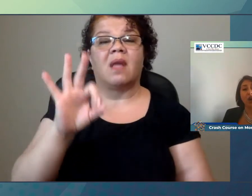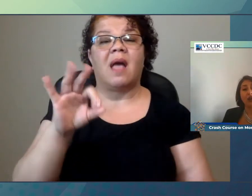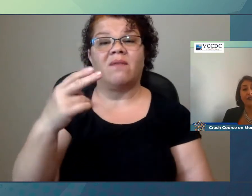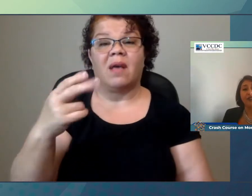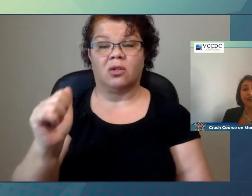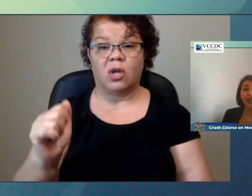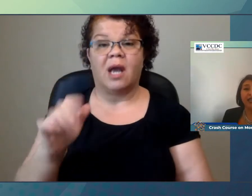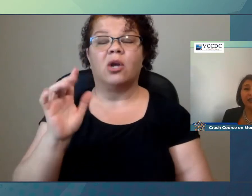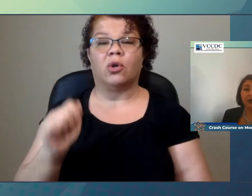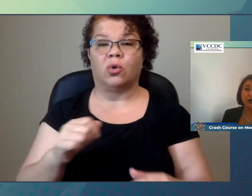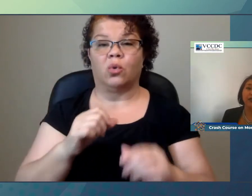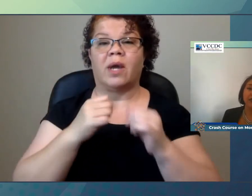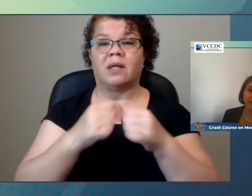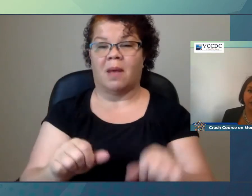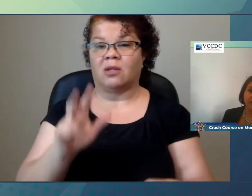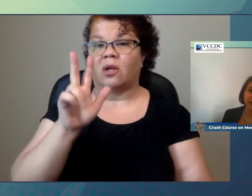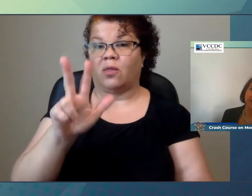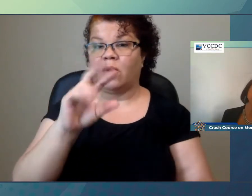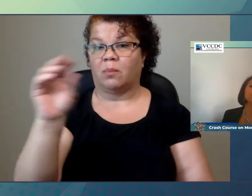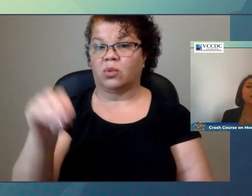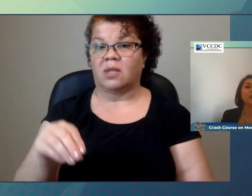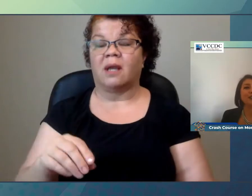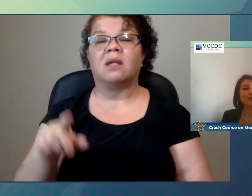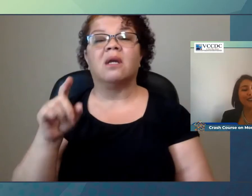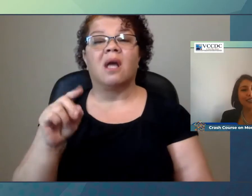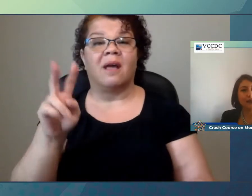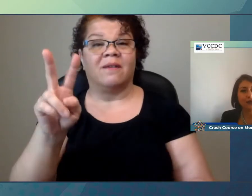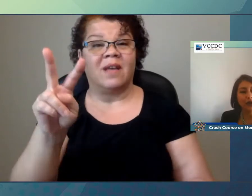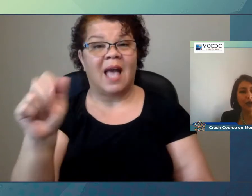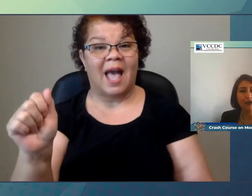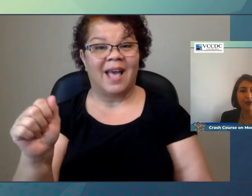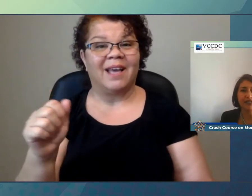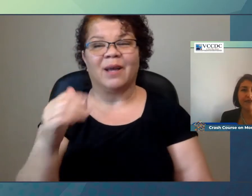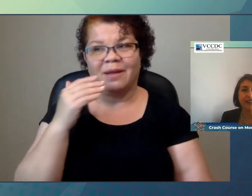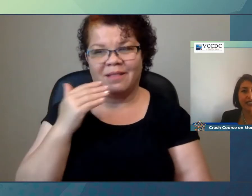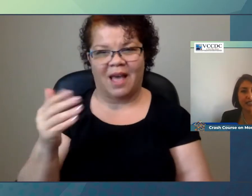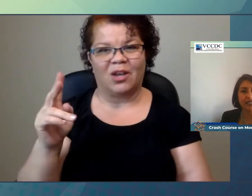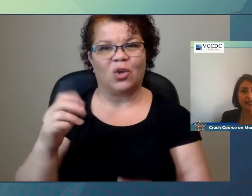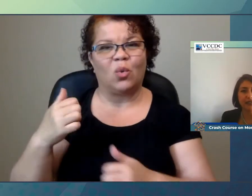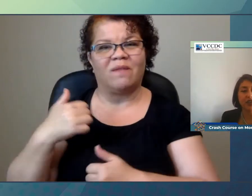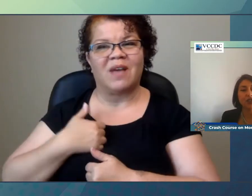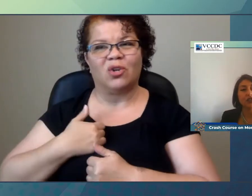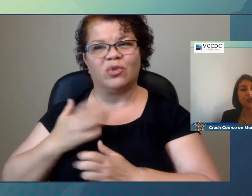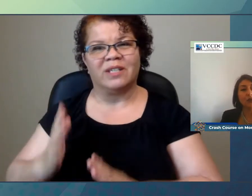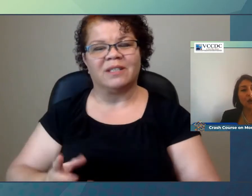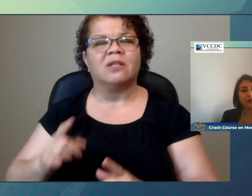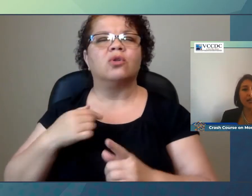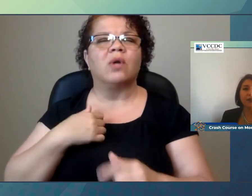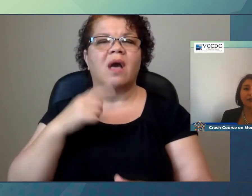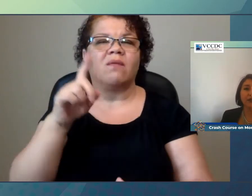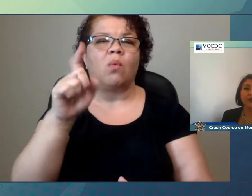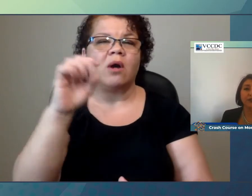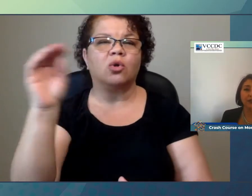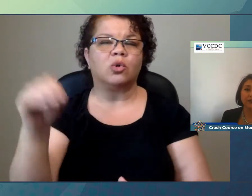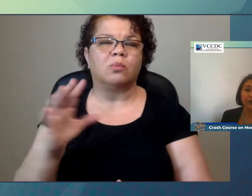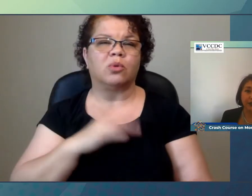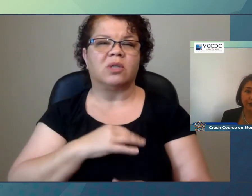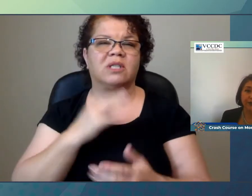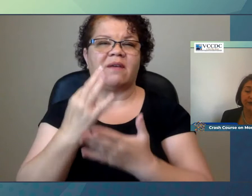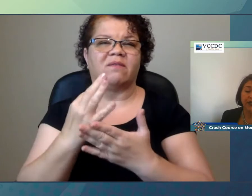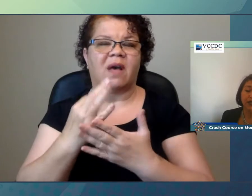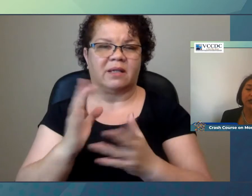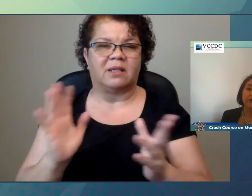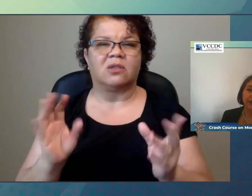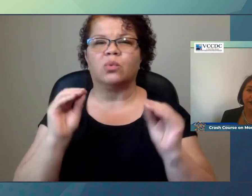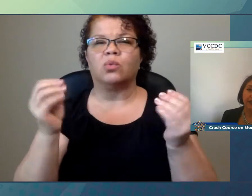down. On a VA loan, thank you veterans, you can get up to 100% financing. So what type of loan is good for